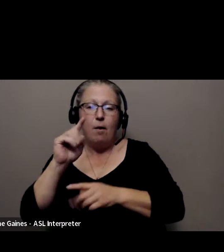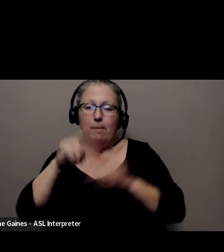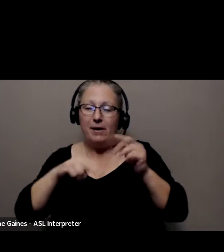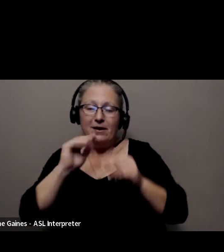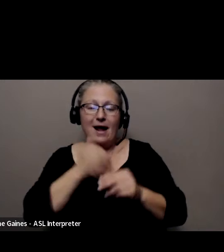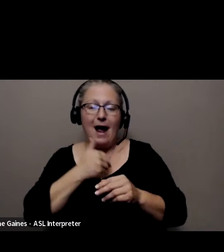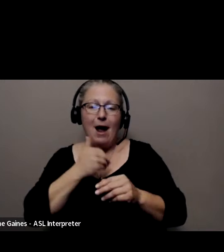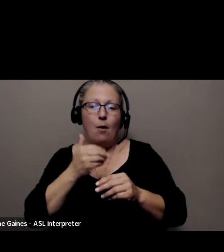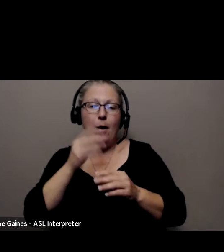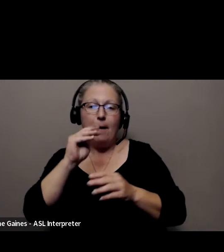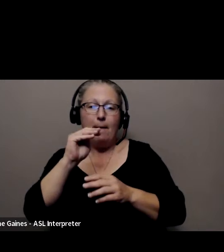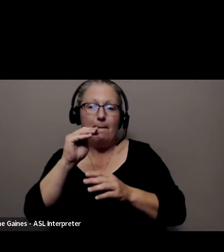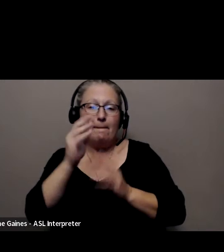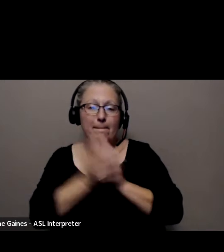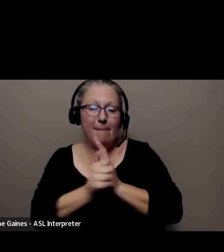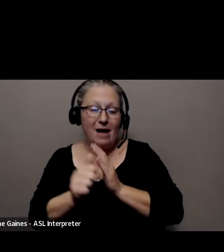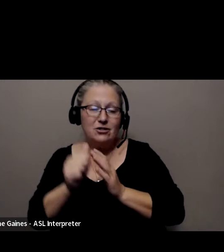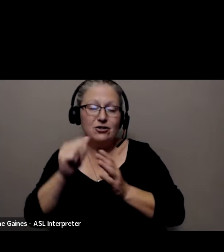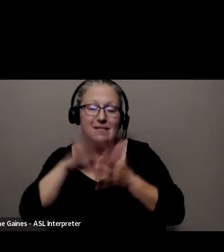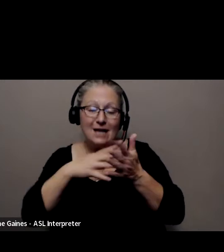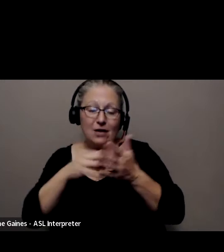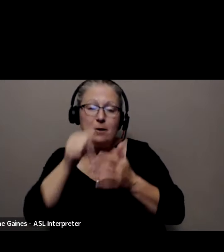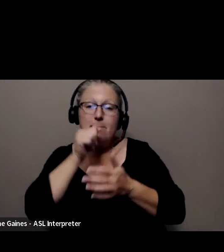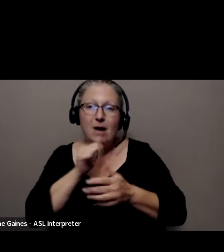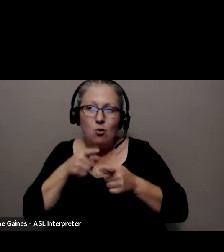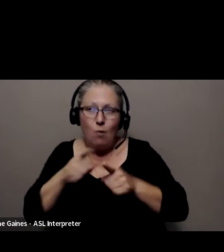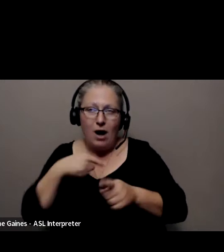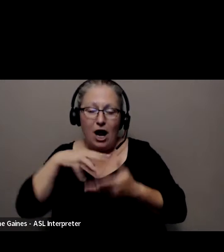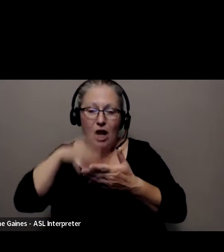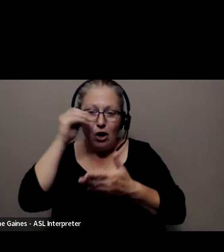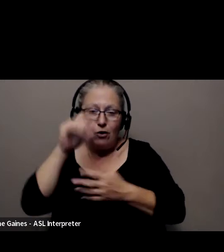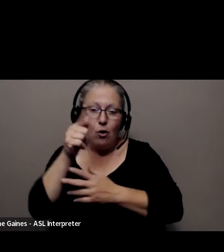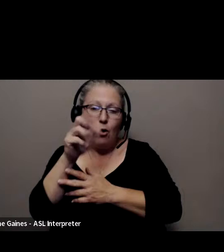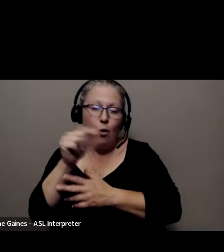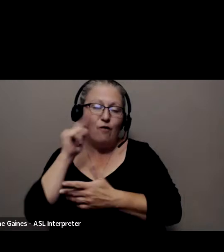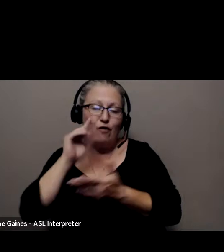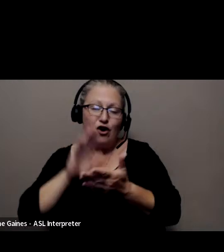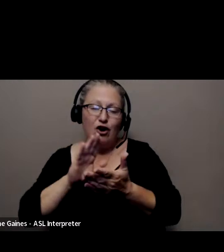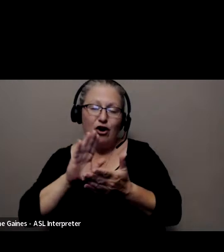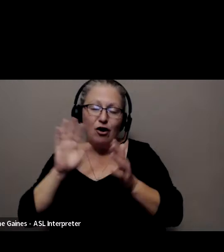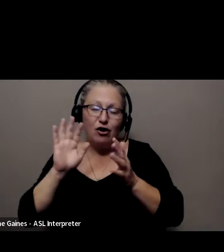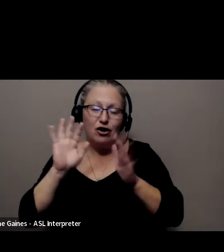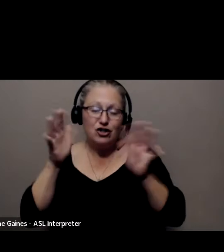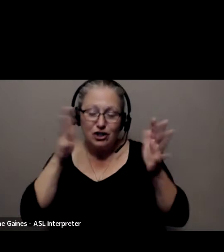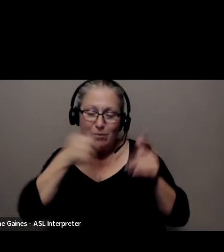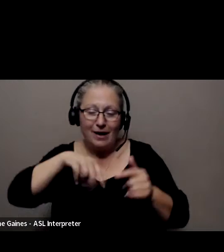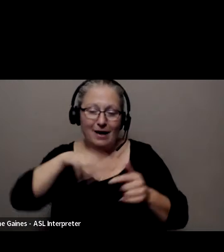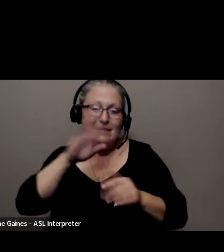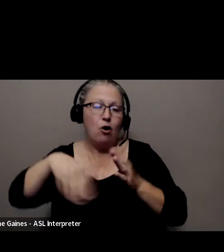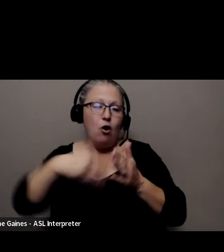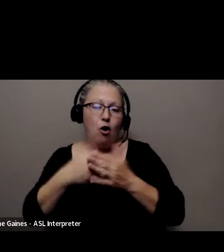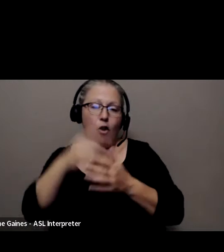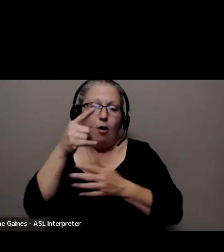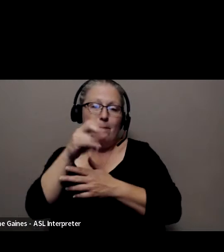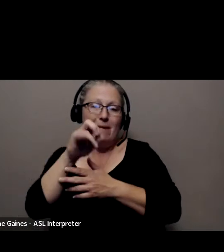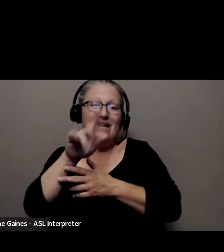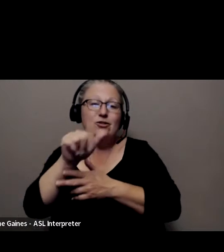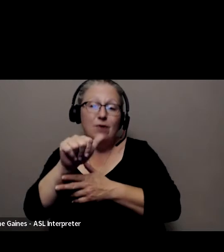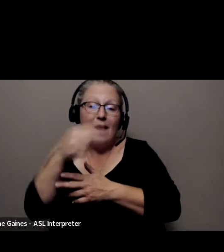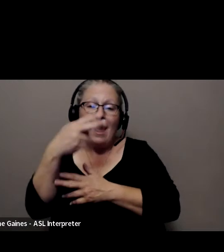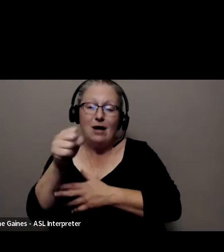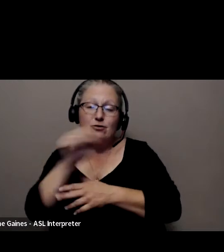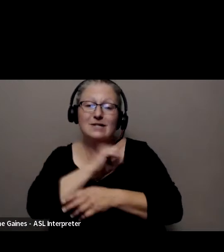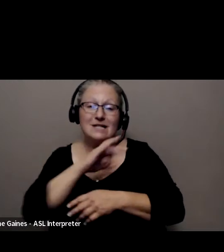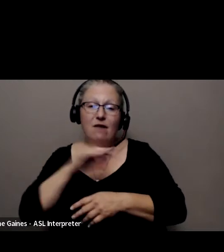years and being patient as I learned. Laura for cheering us on, and all of the Peninsula High School staff who